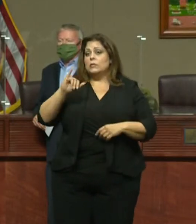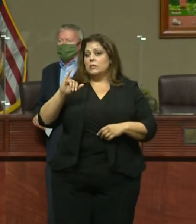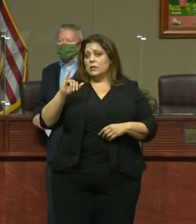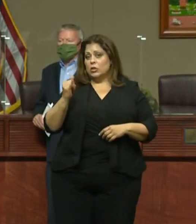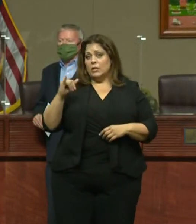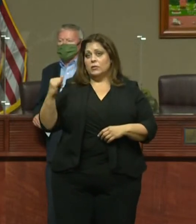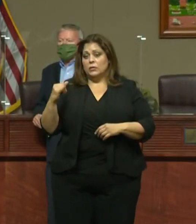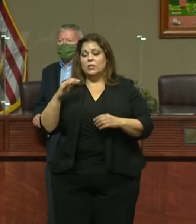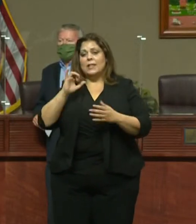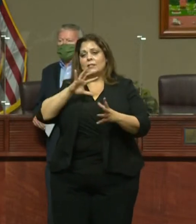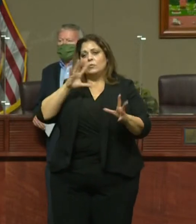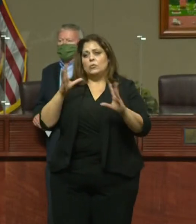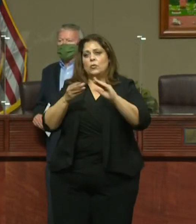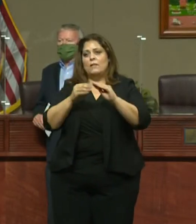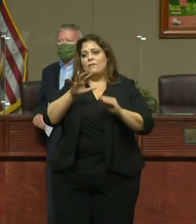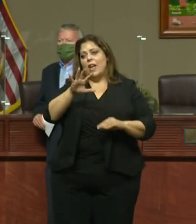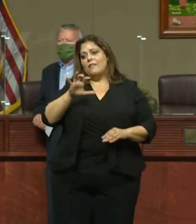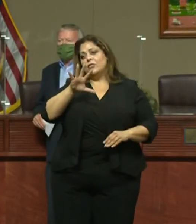had mentioned, is